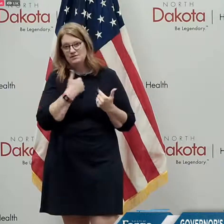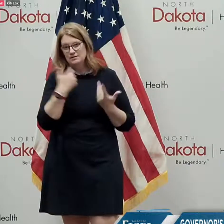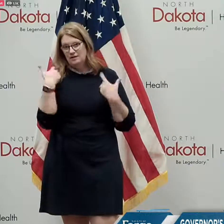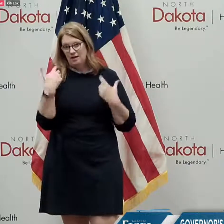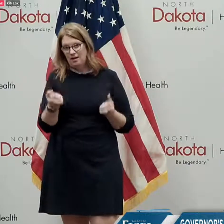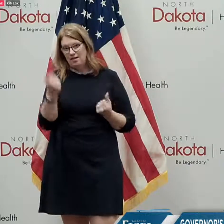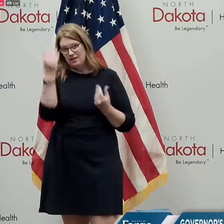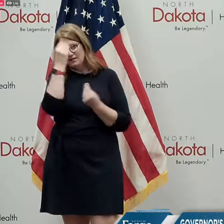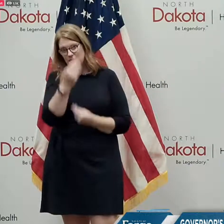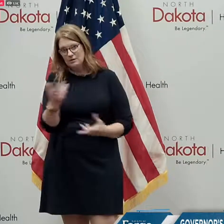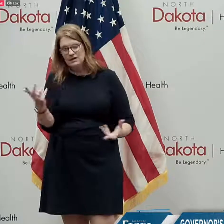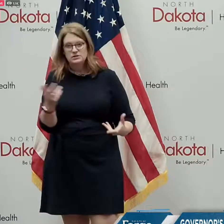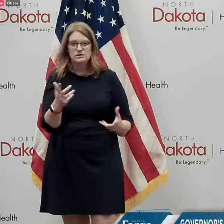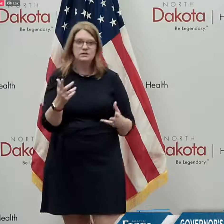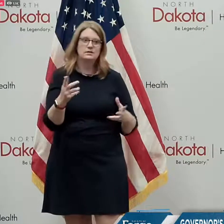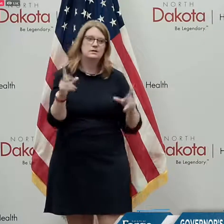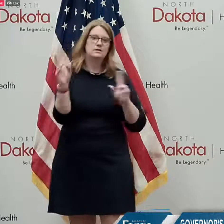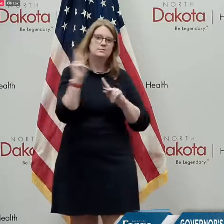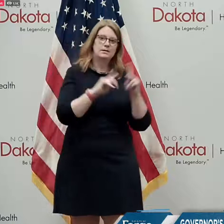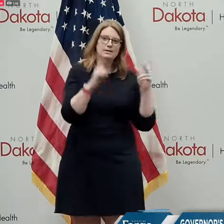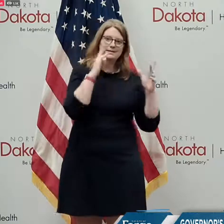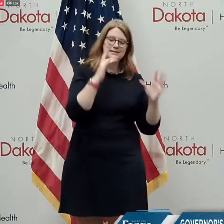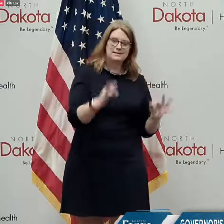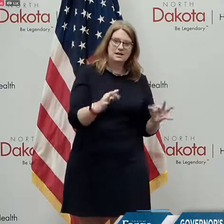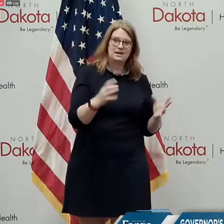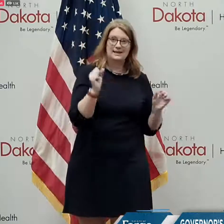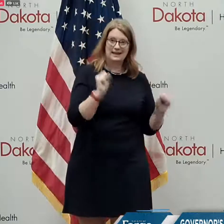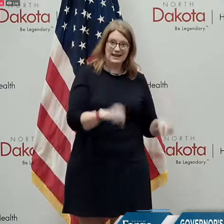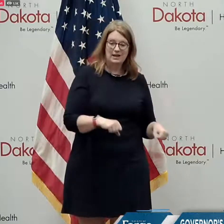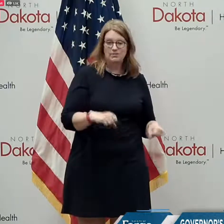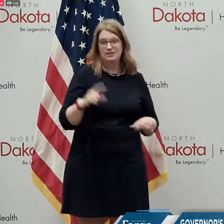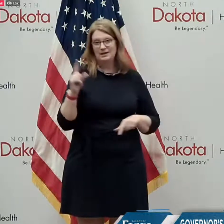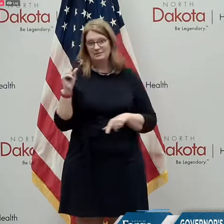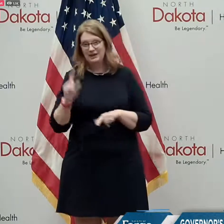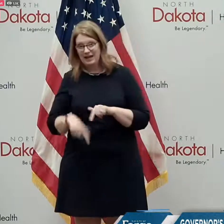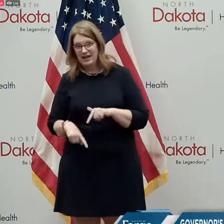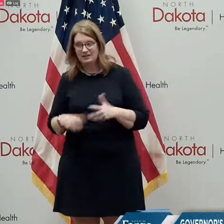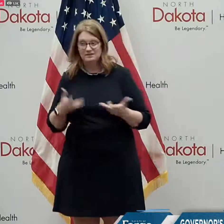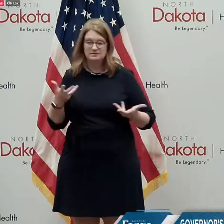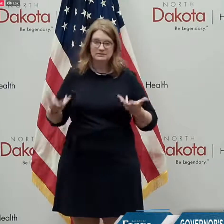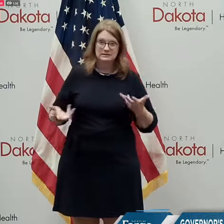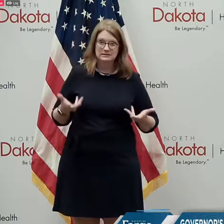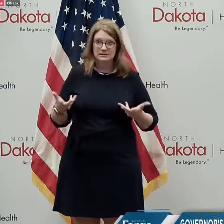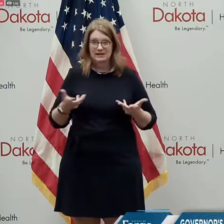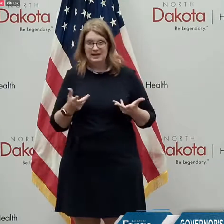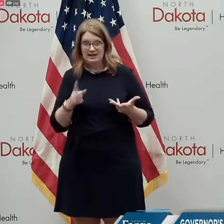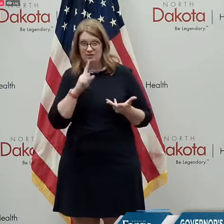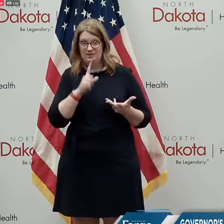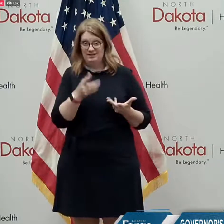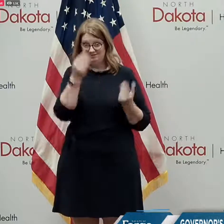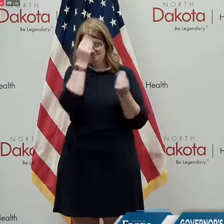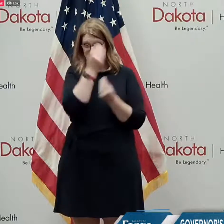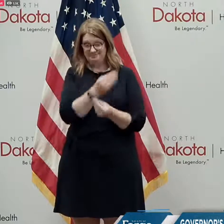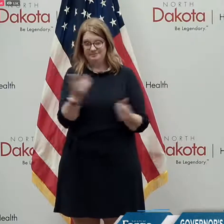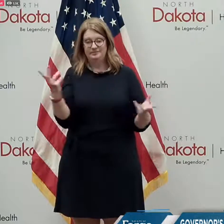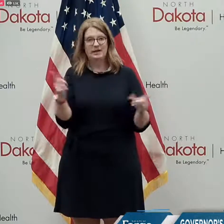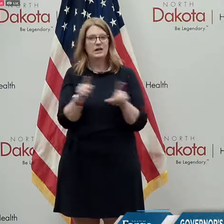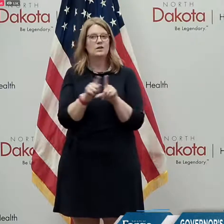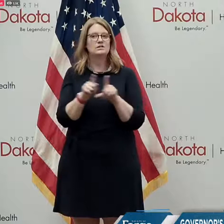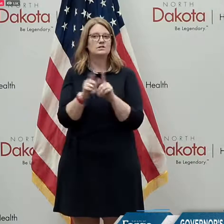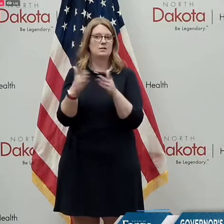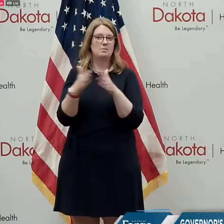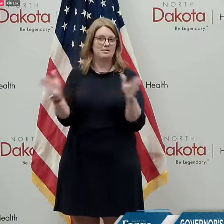the people that are making the decision about can we or can we not legally release it, and balancing that with the public's need to know.